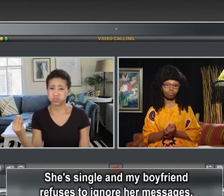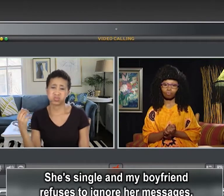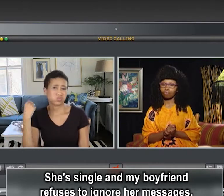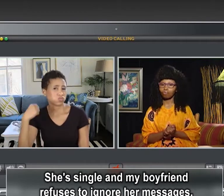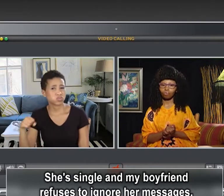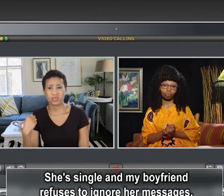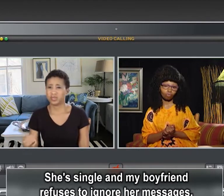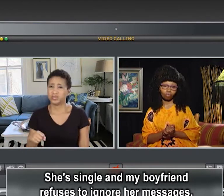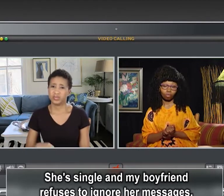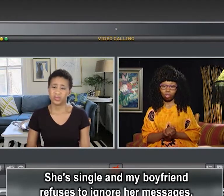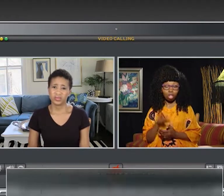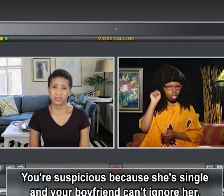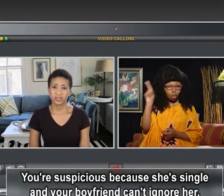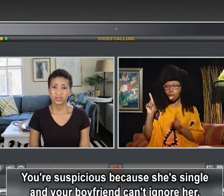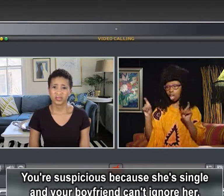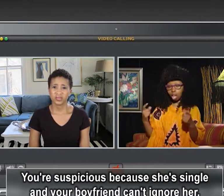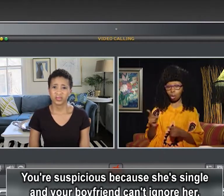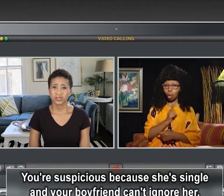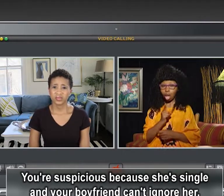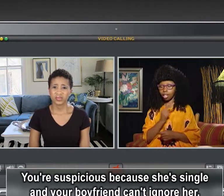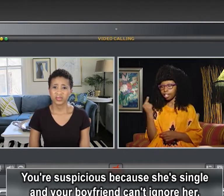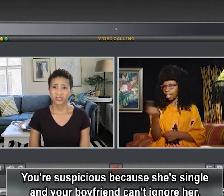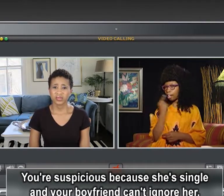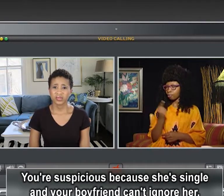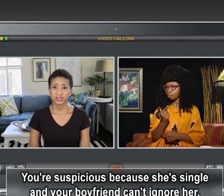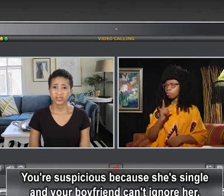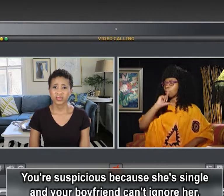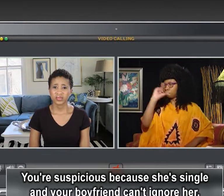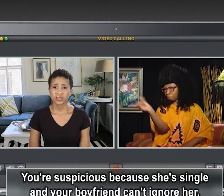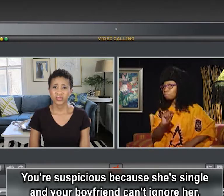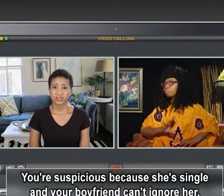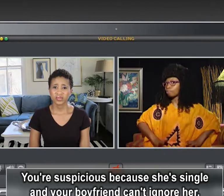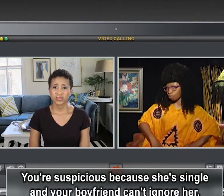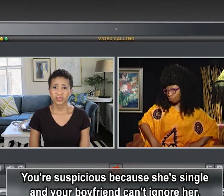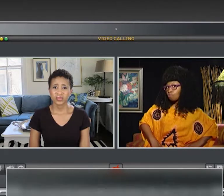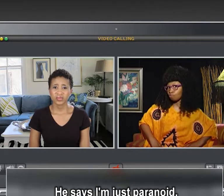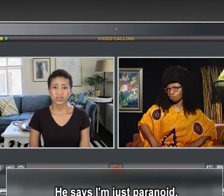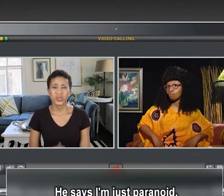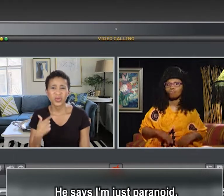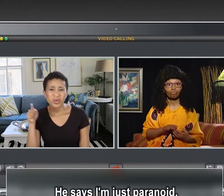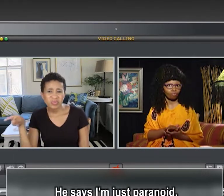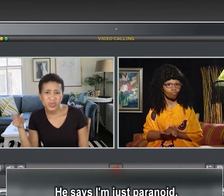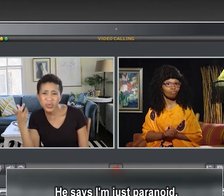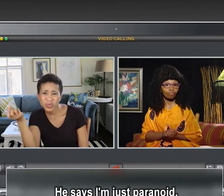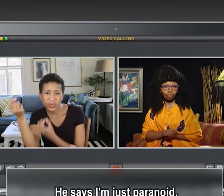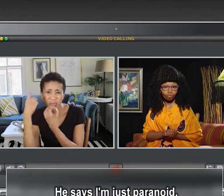messages. You're suspicious because she's single and your boyfriend can't ignore her. He says I'm just